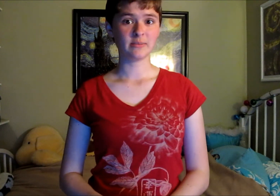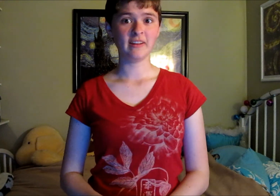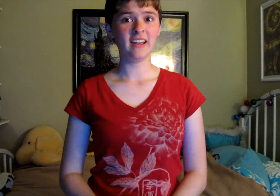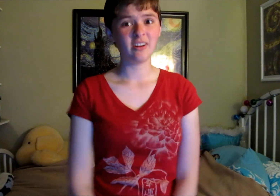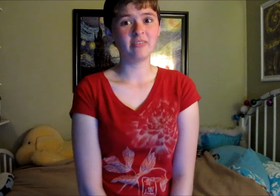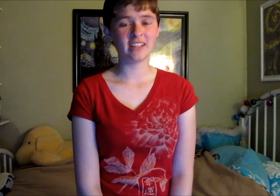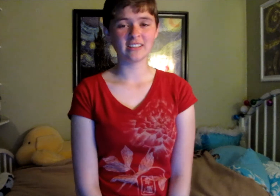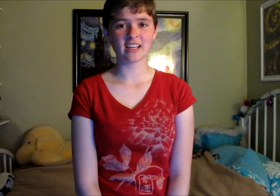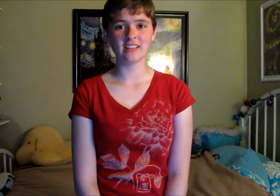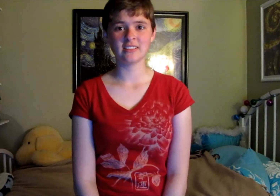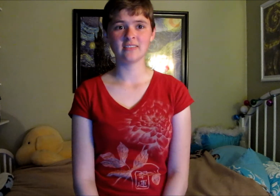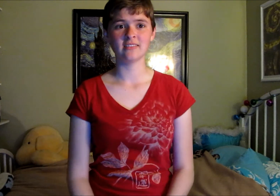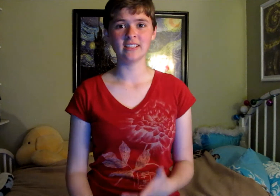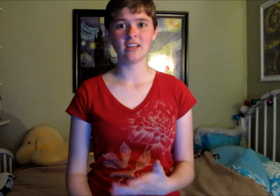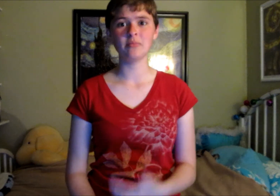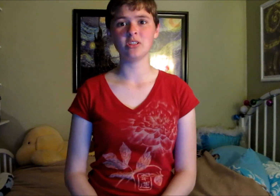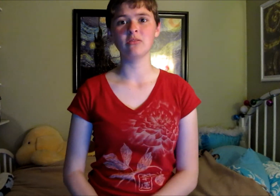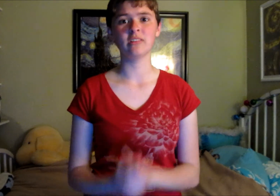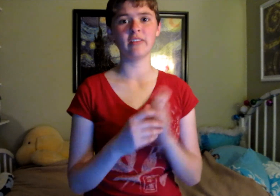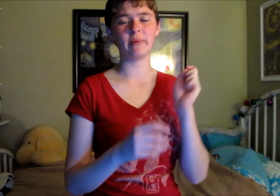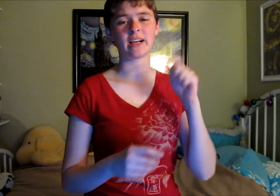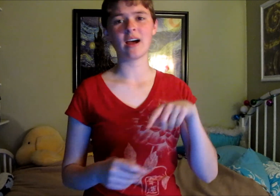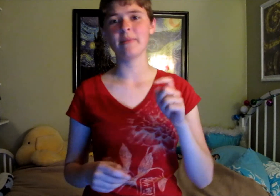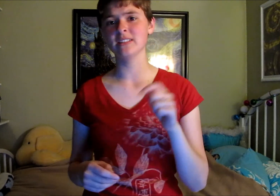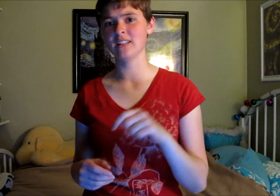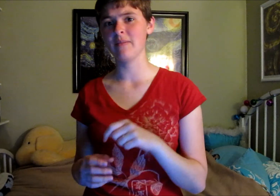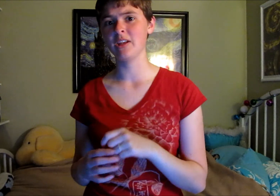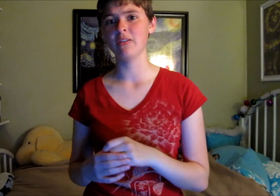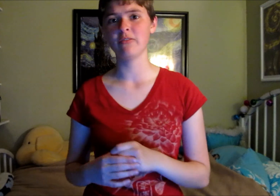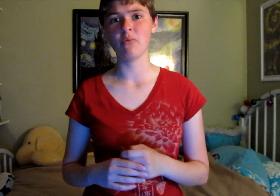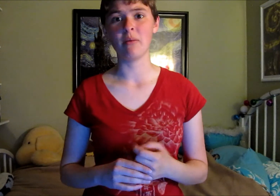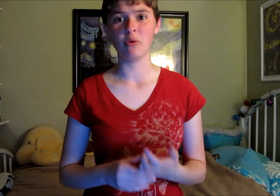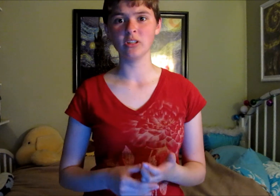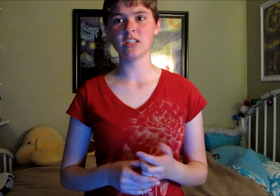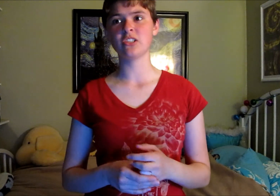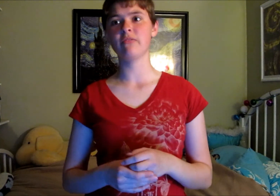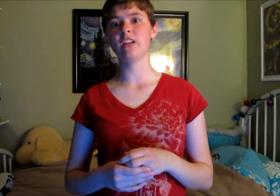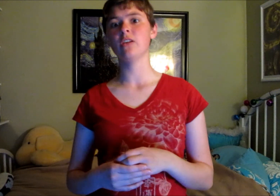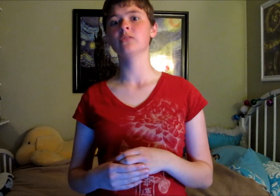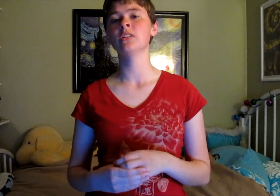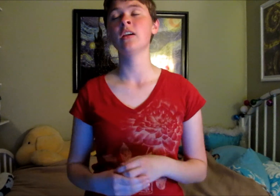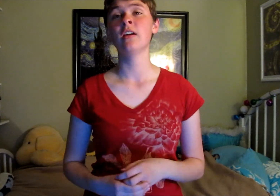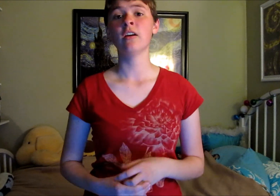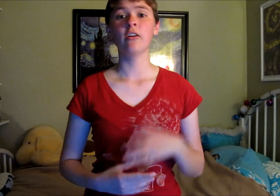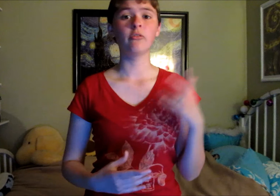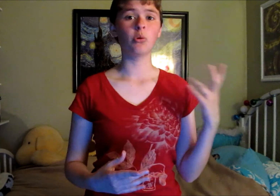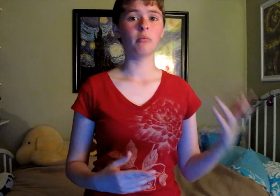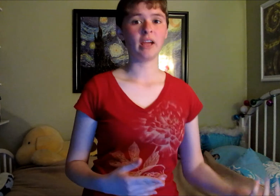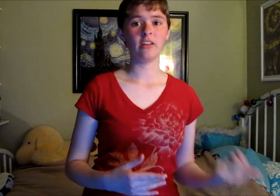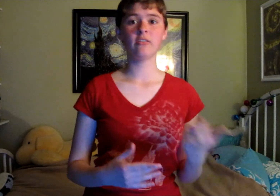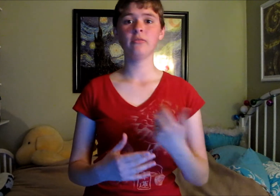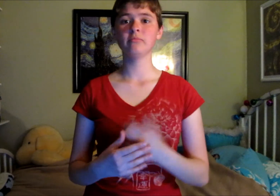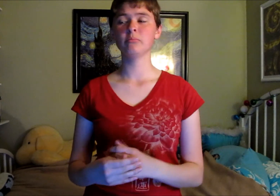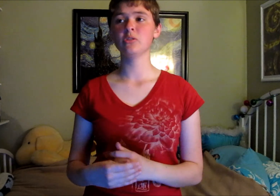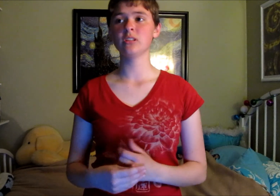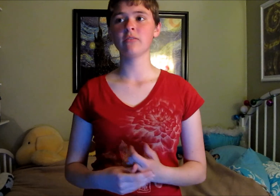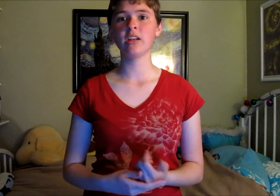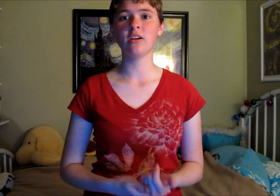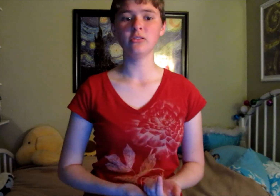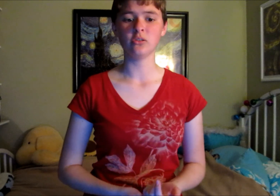about it. Hopefully this helped you. Leave me a comment to let me know if you want more teaching videos for my other music videos,